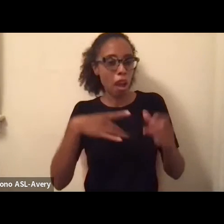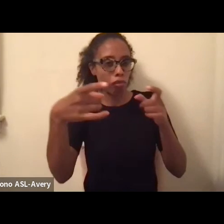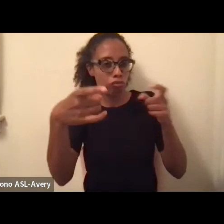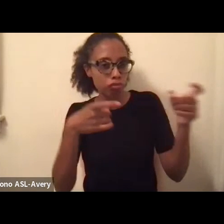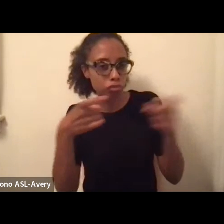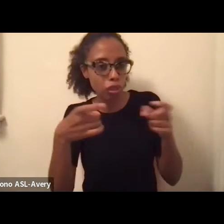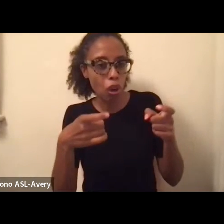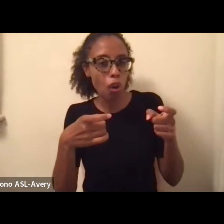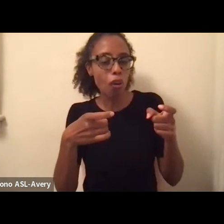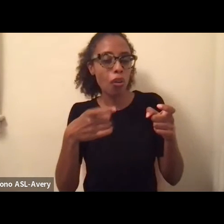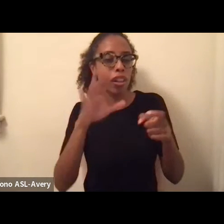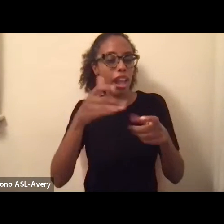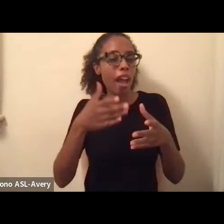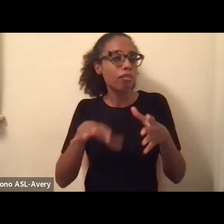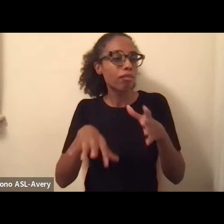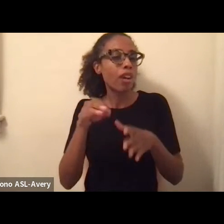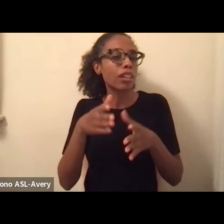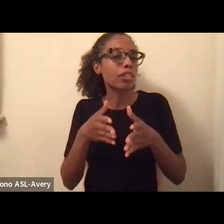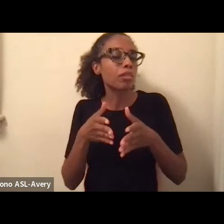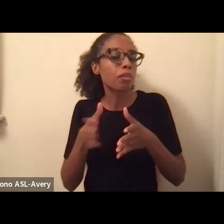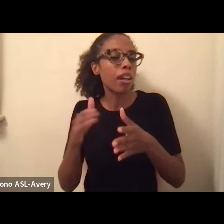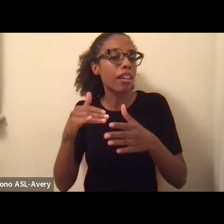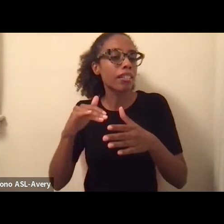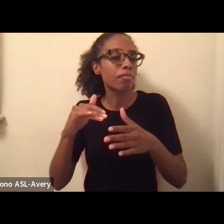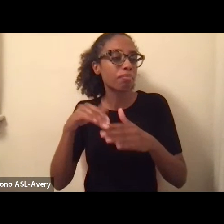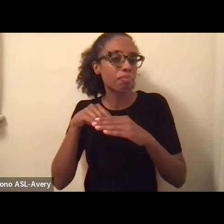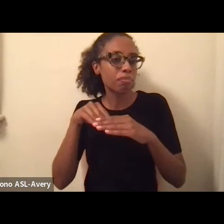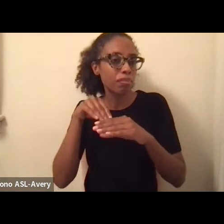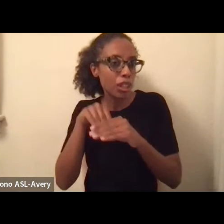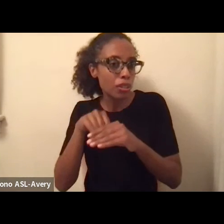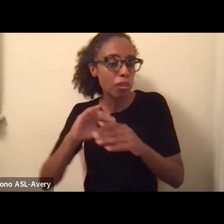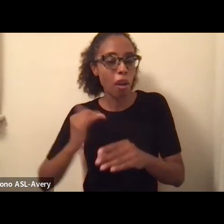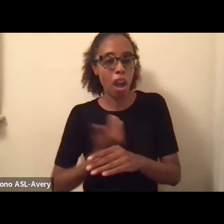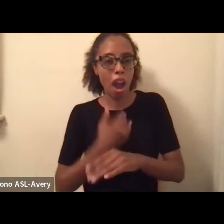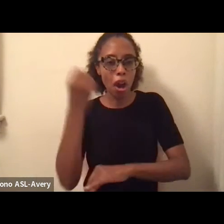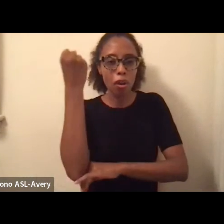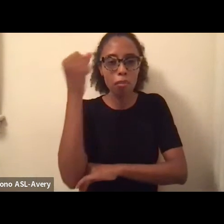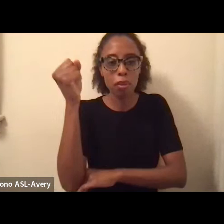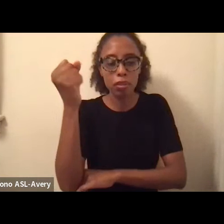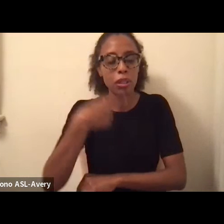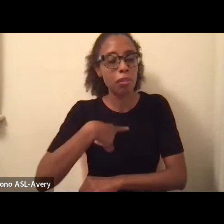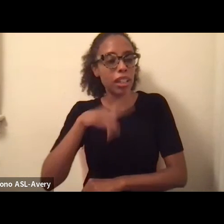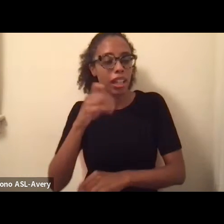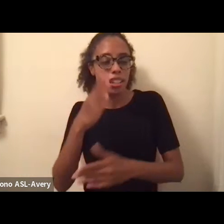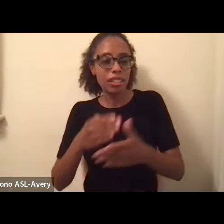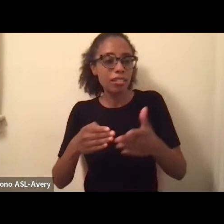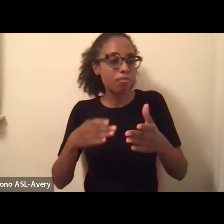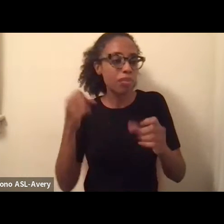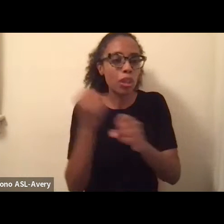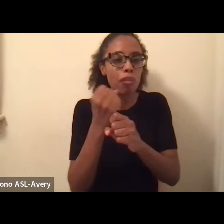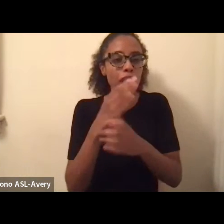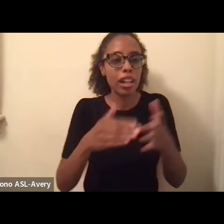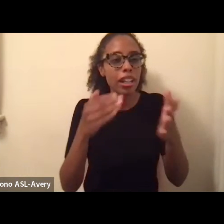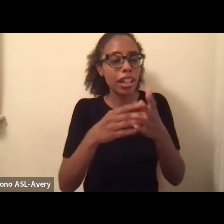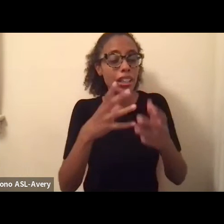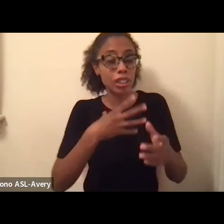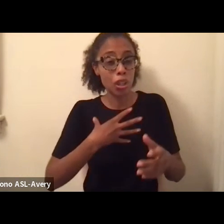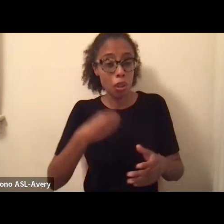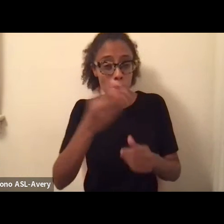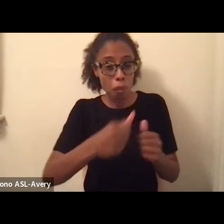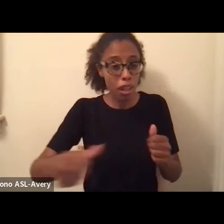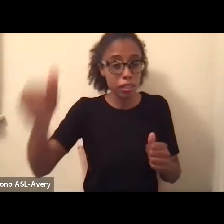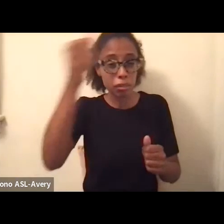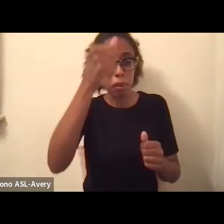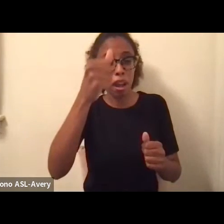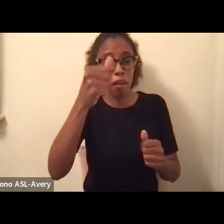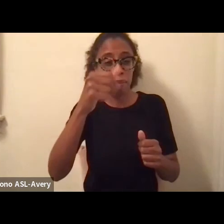into our own movements. We have to fight against the white supremacist terrorism that we saw play out